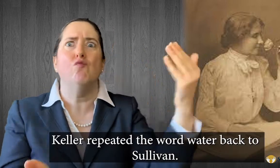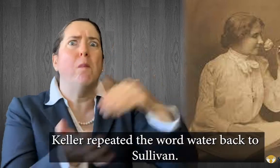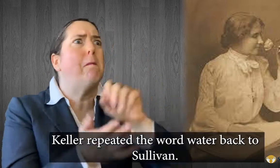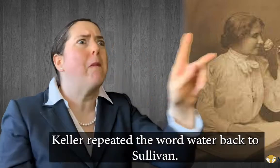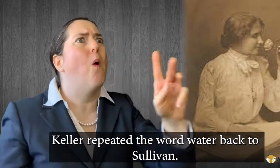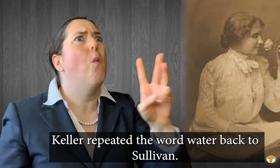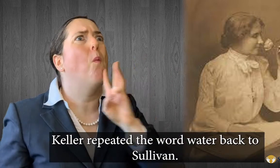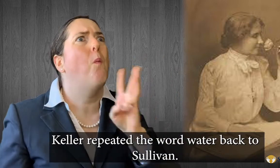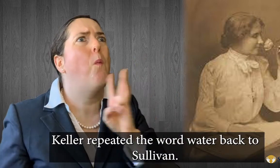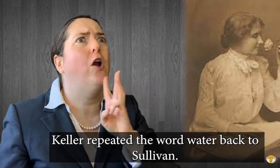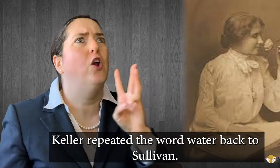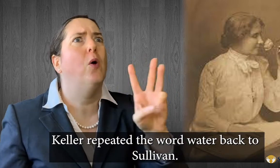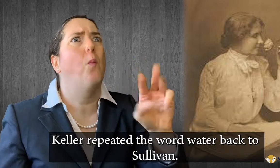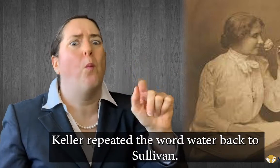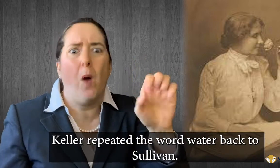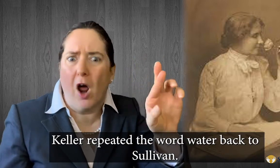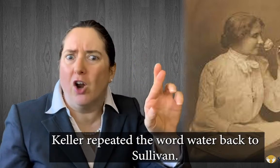Keller repeated the word water back to Sullivan.